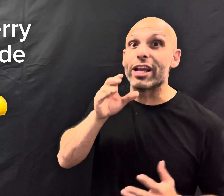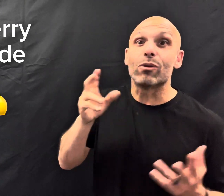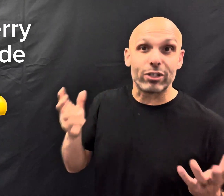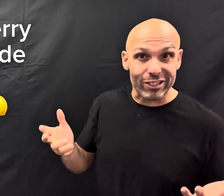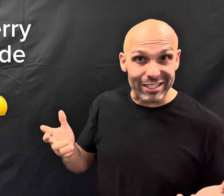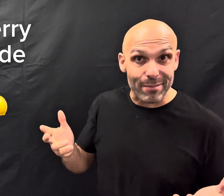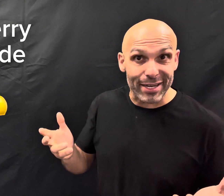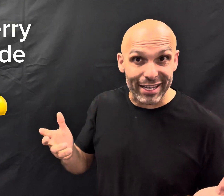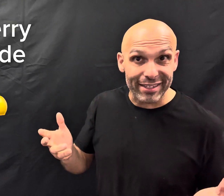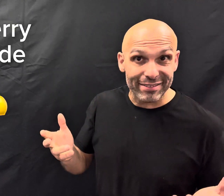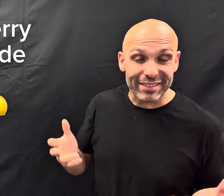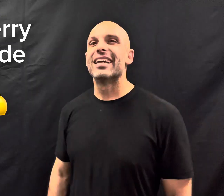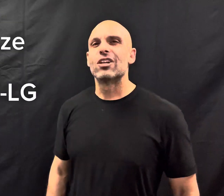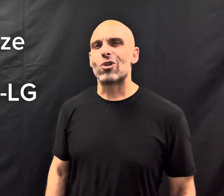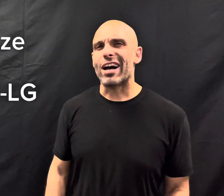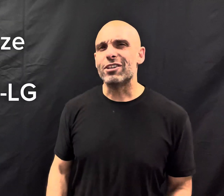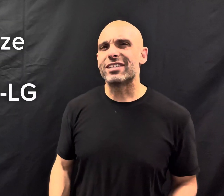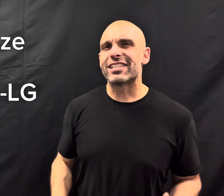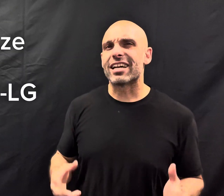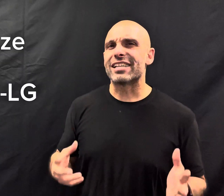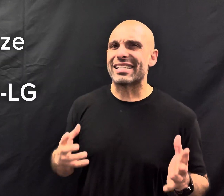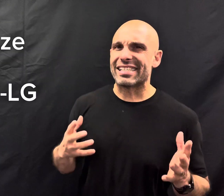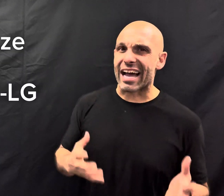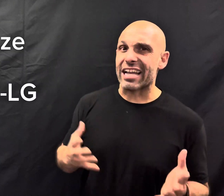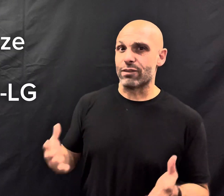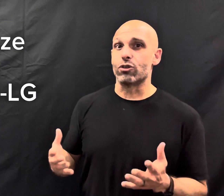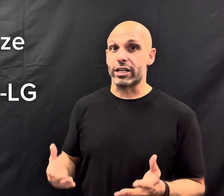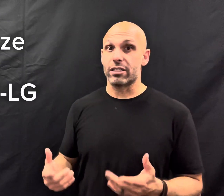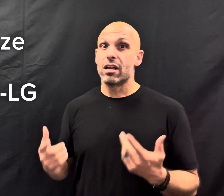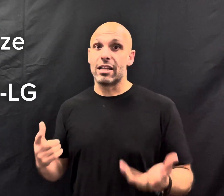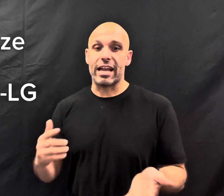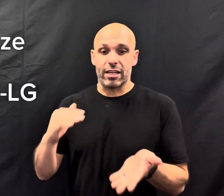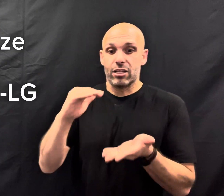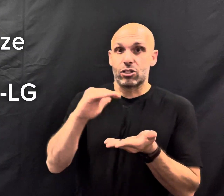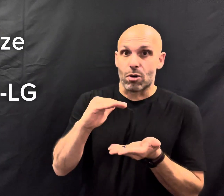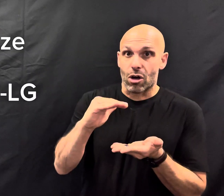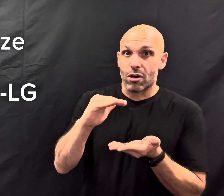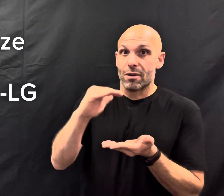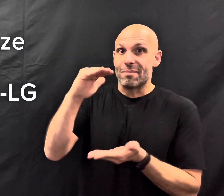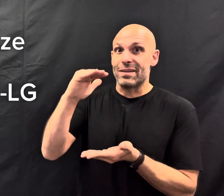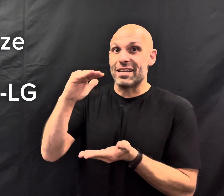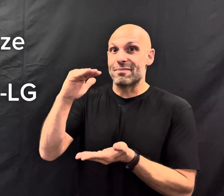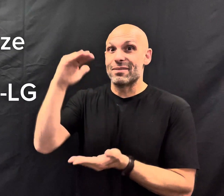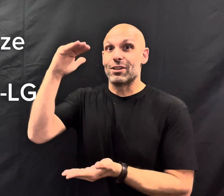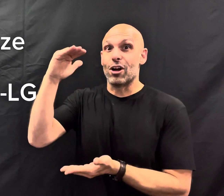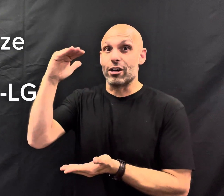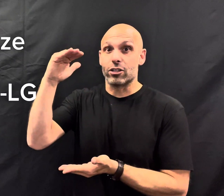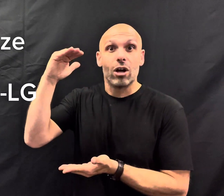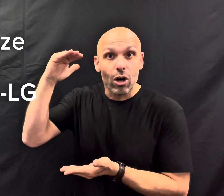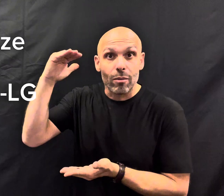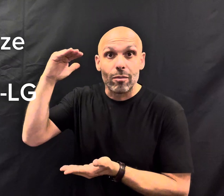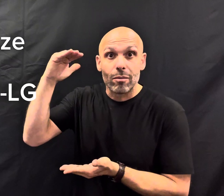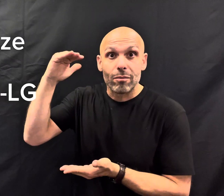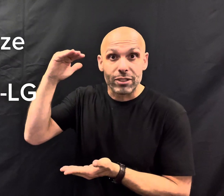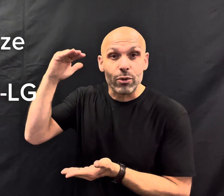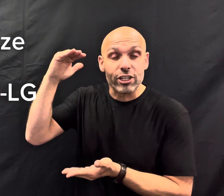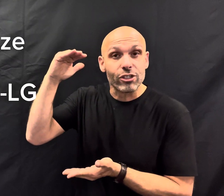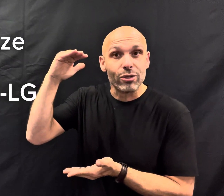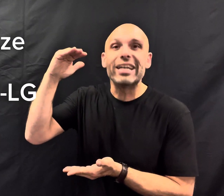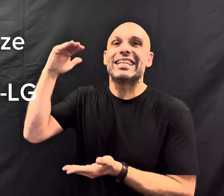which is lemonade. Okay? So how do you discuss size of drinks? Like small, medium, large. Oh, did we just do it? Yes,